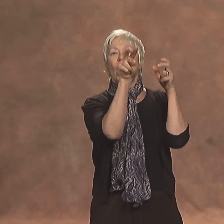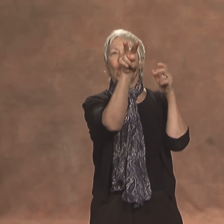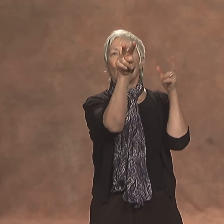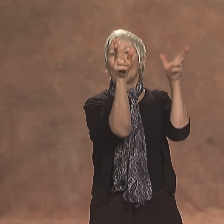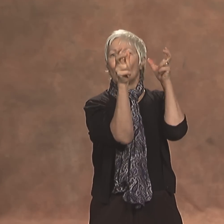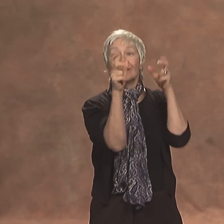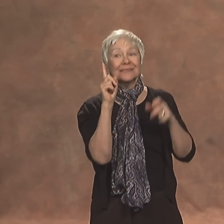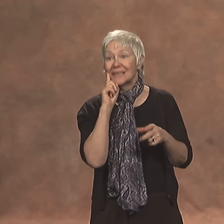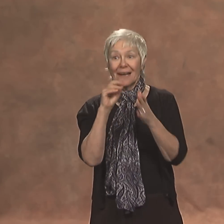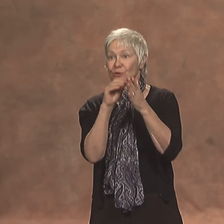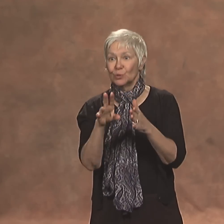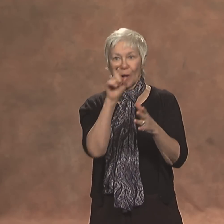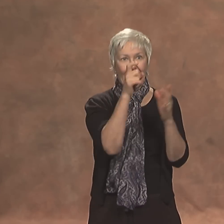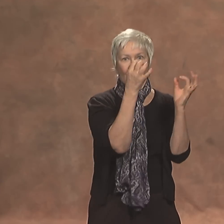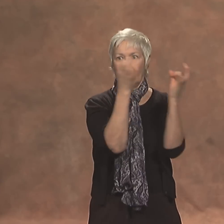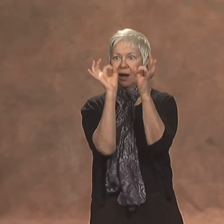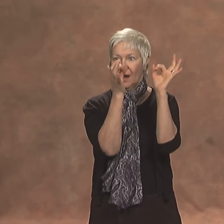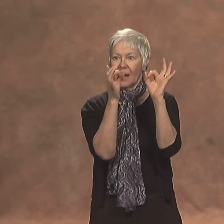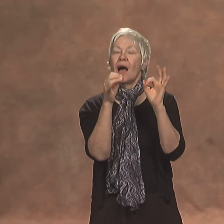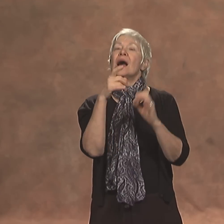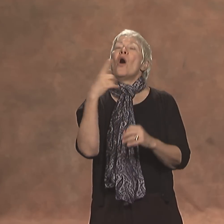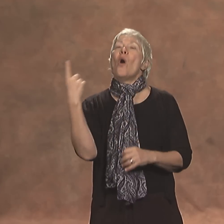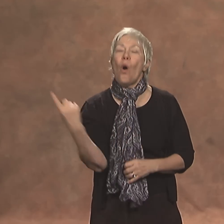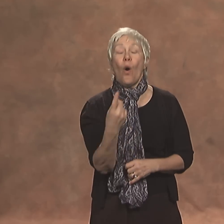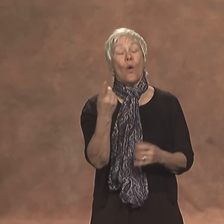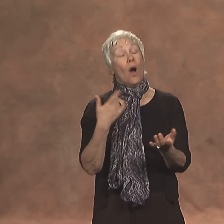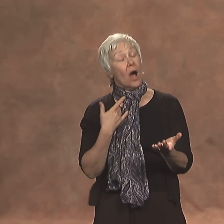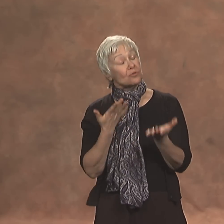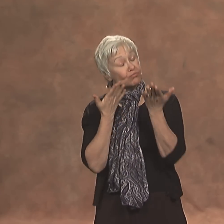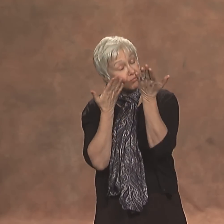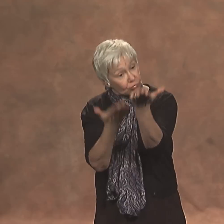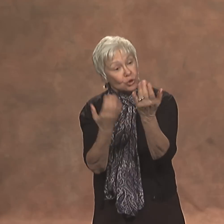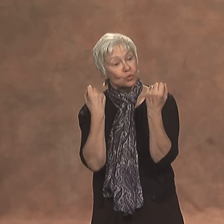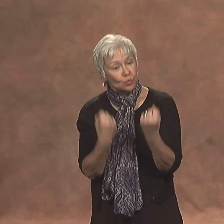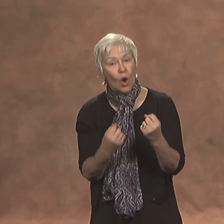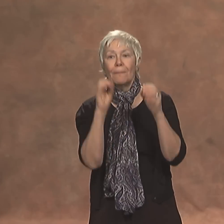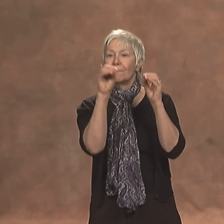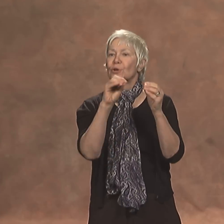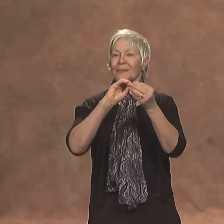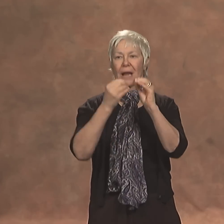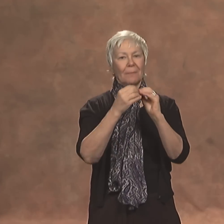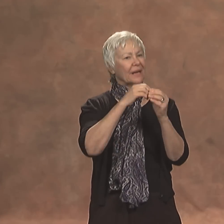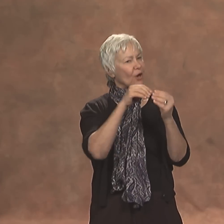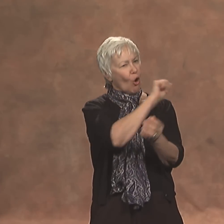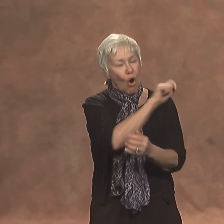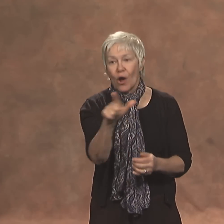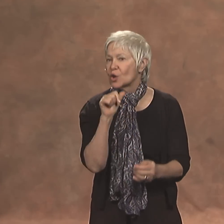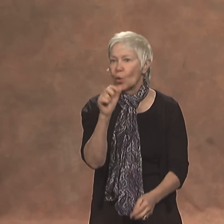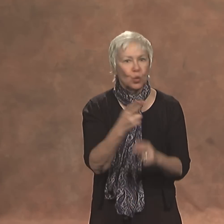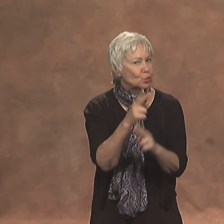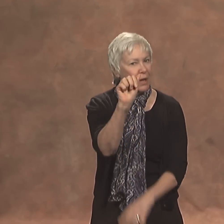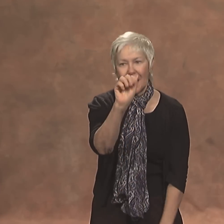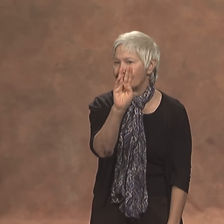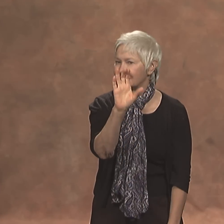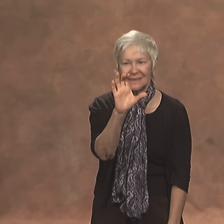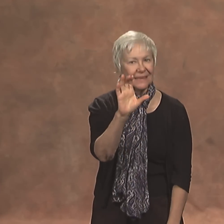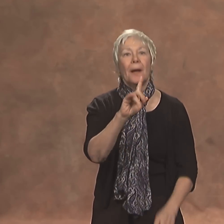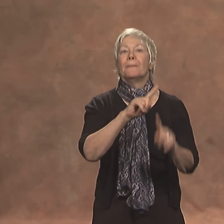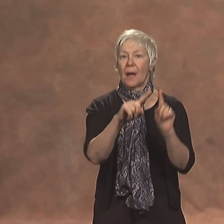number 2, they can actually point to number 2 and say, I have a question about this. And that way,